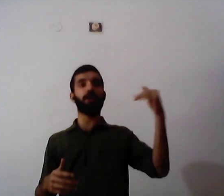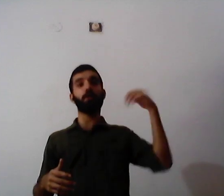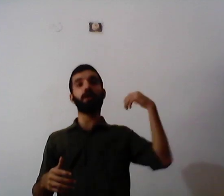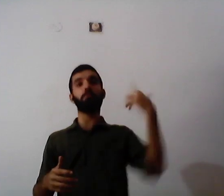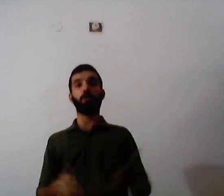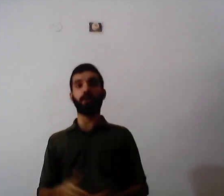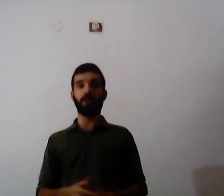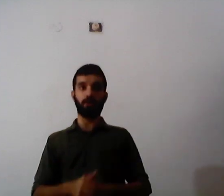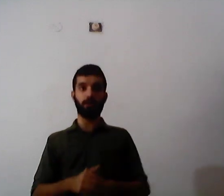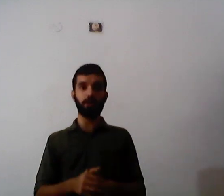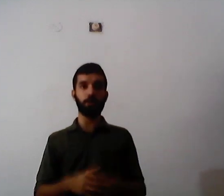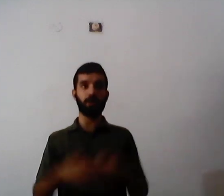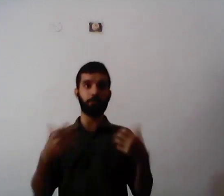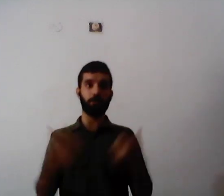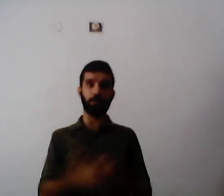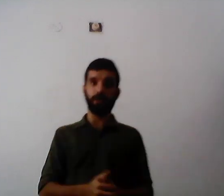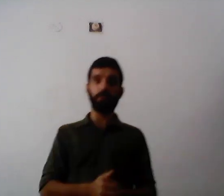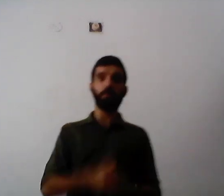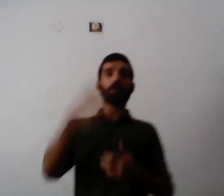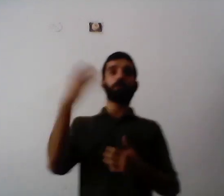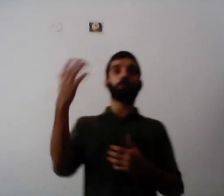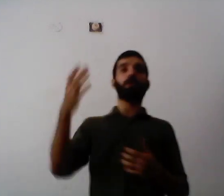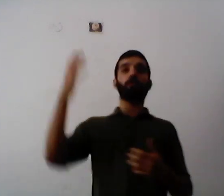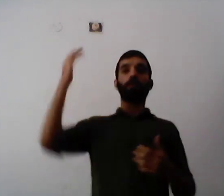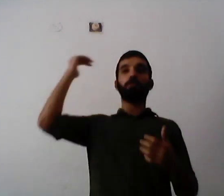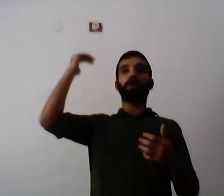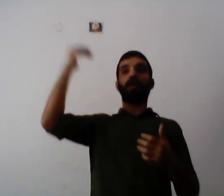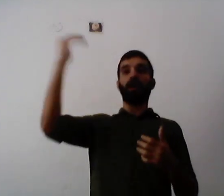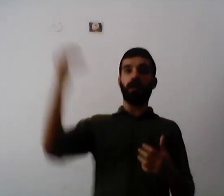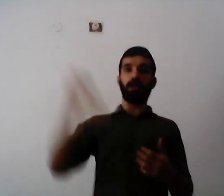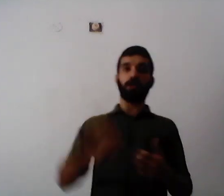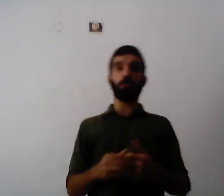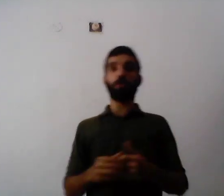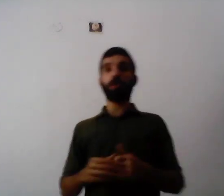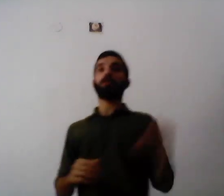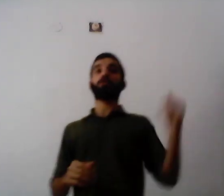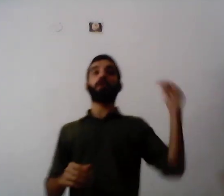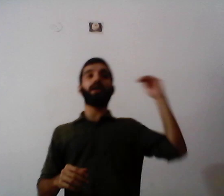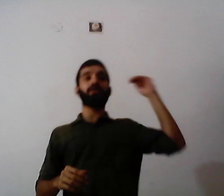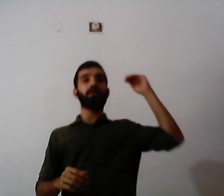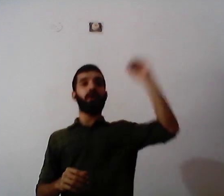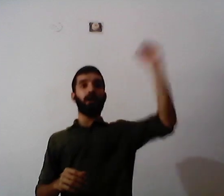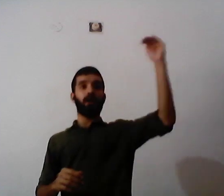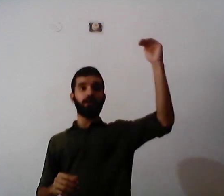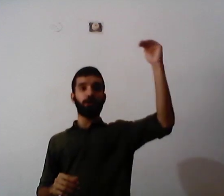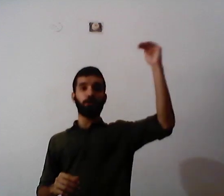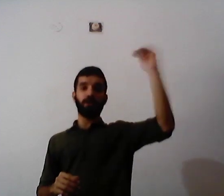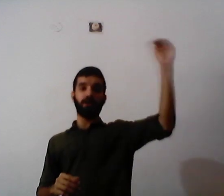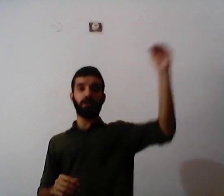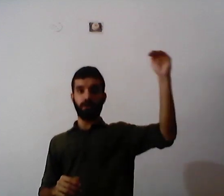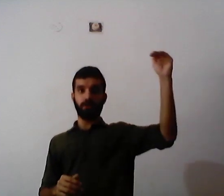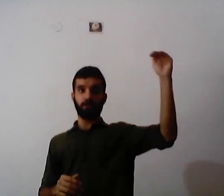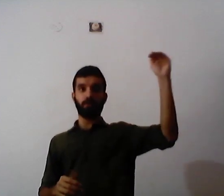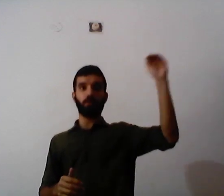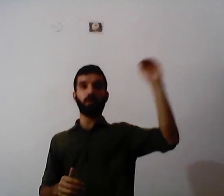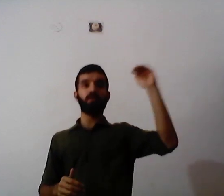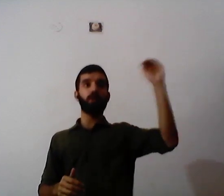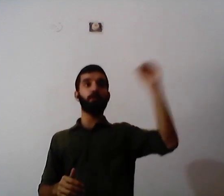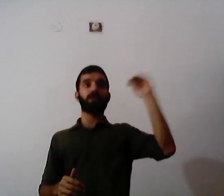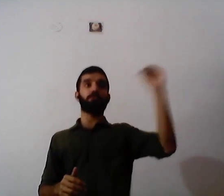are a mountaineer. Okay, you are a mountaineer. So you are going to a high altitude. So as the altitude increases, what will you